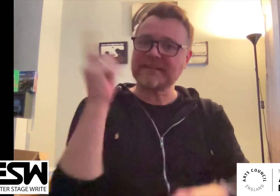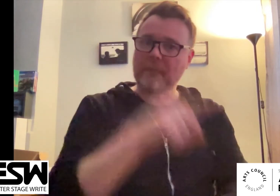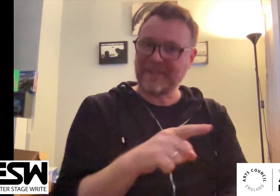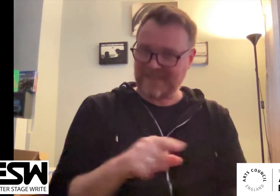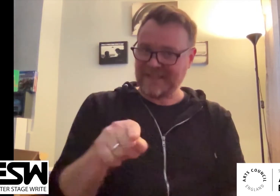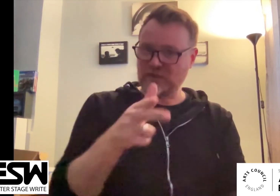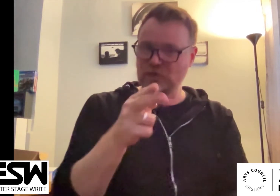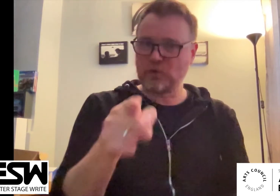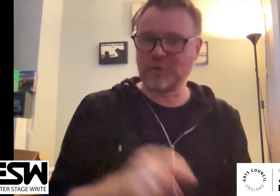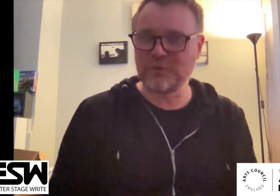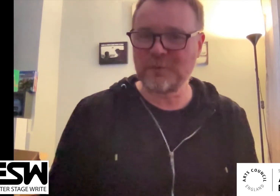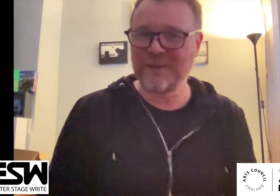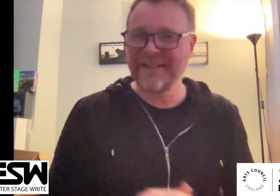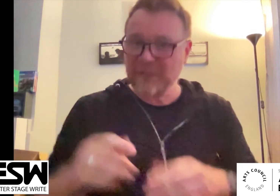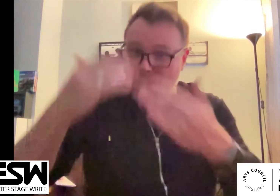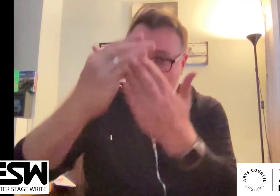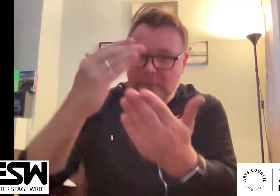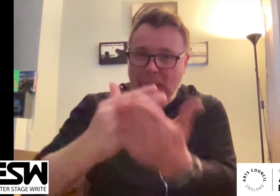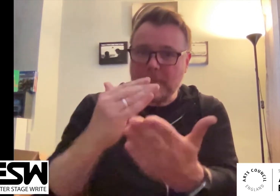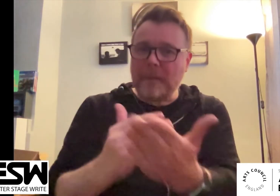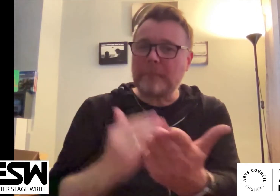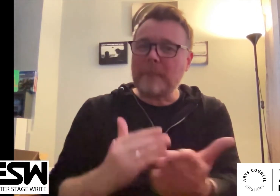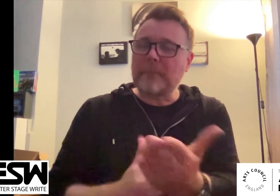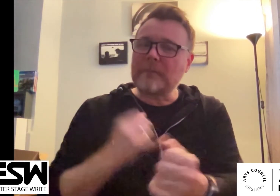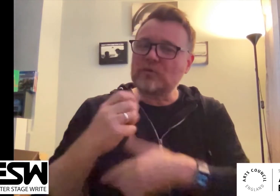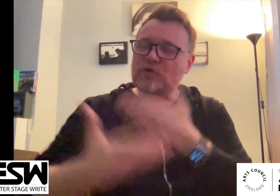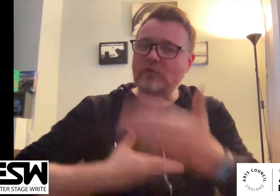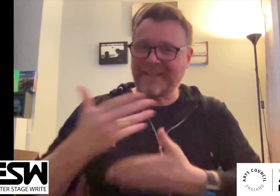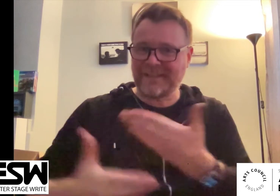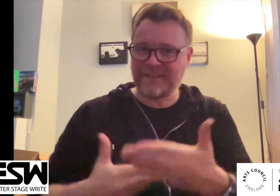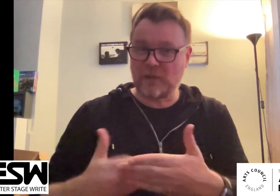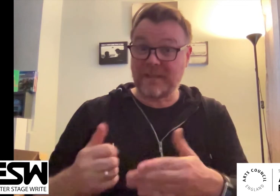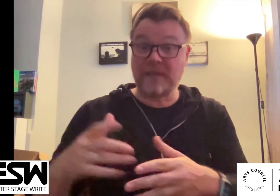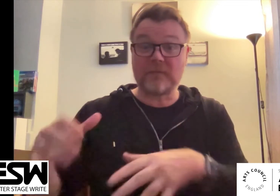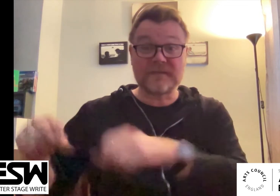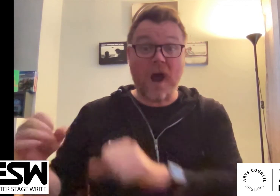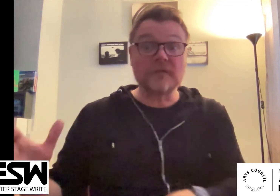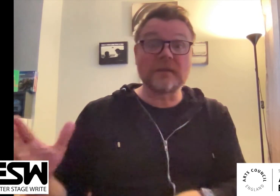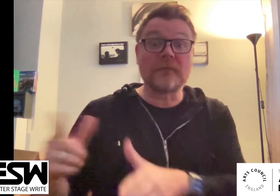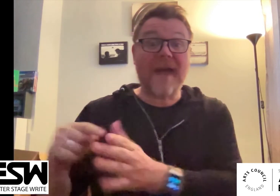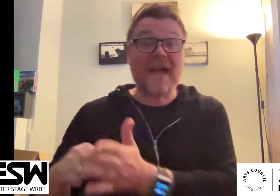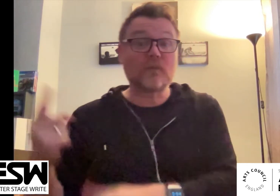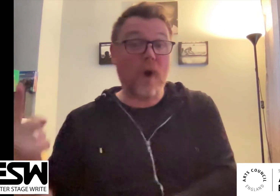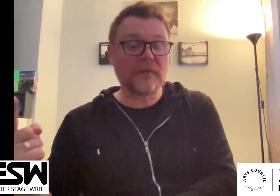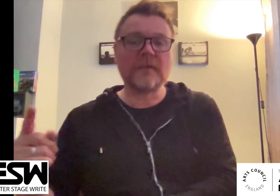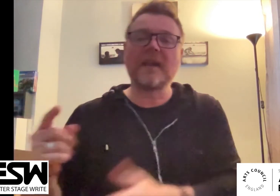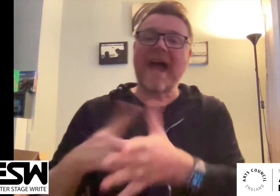going to come along and kill you. So then you have these steps. This is your story in steps. From Act 1 through